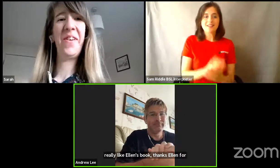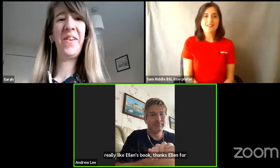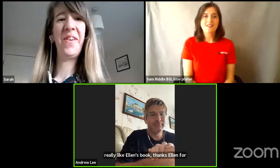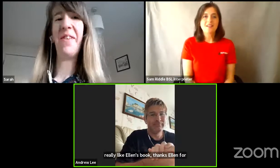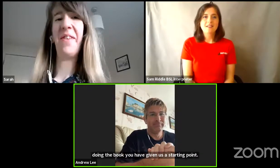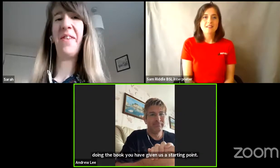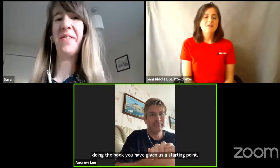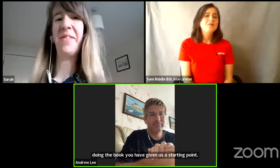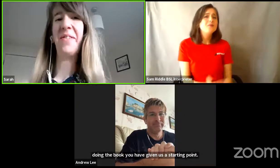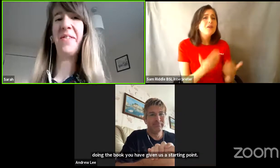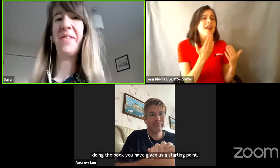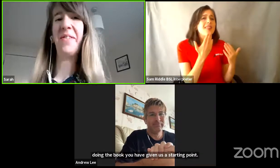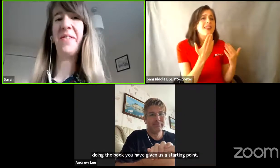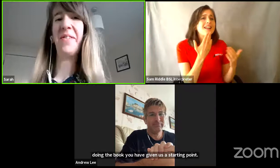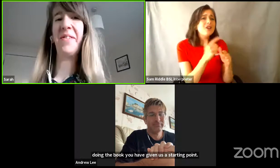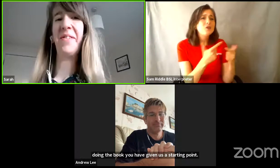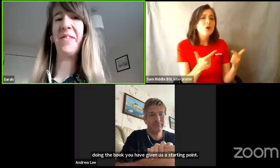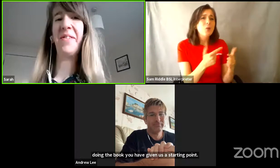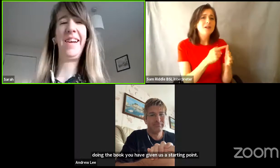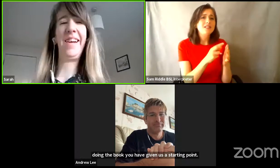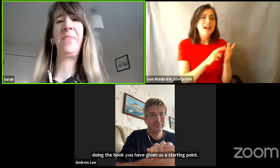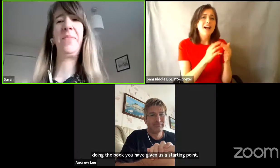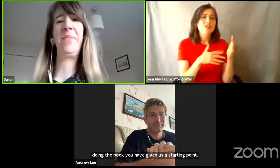That was great. Thank you so much, Andrew. I think